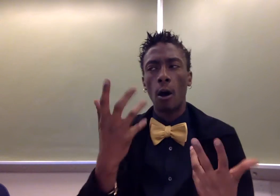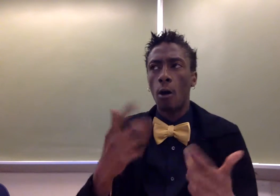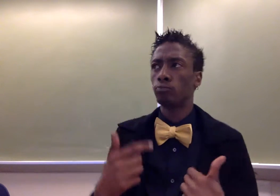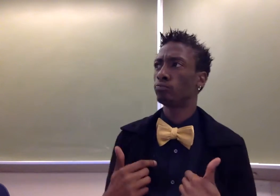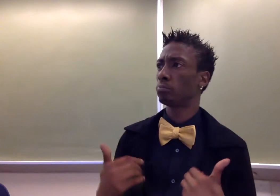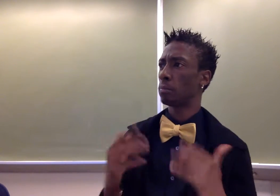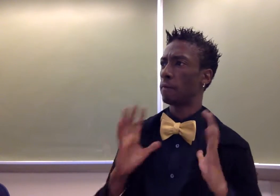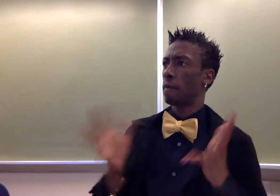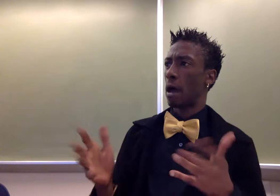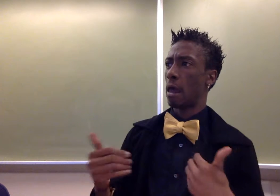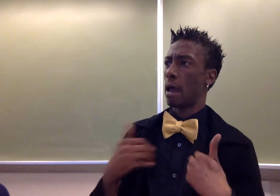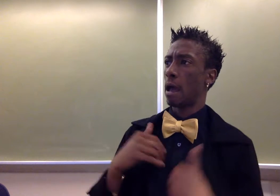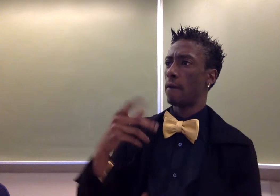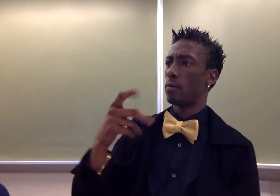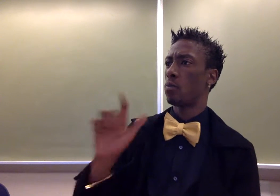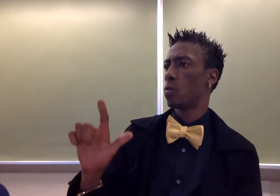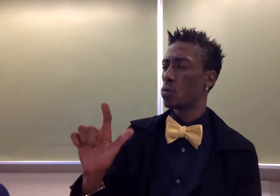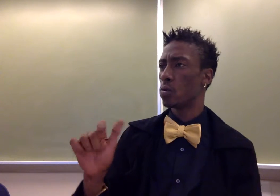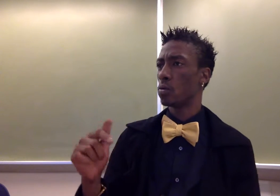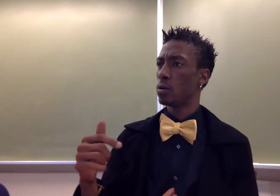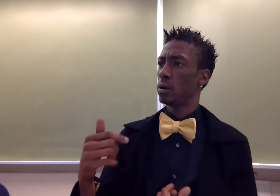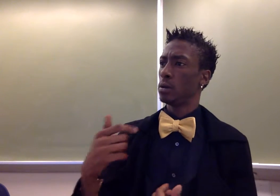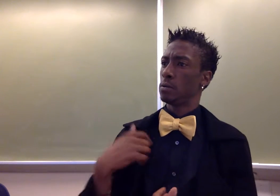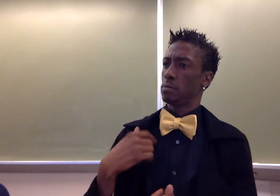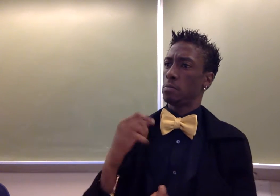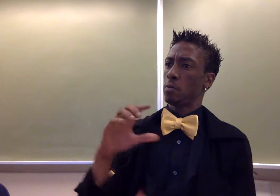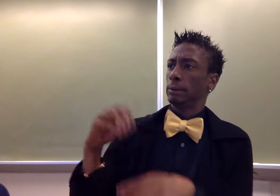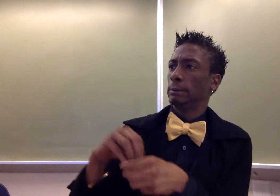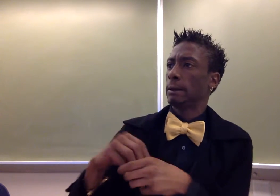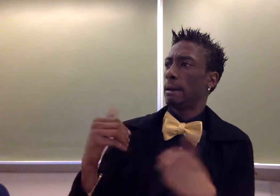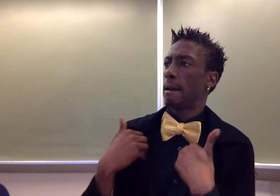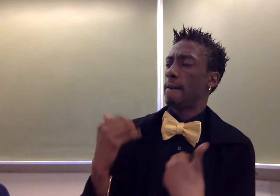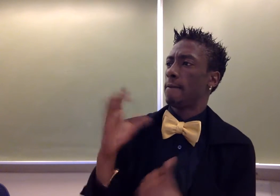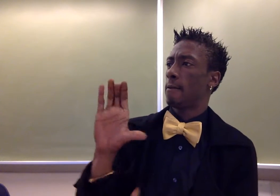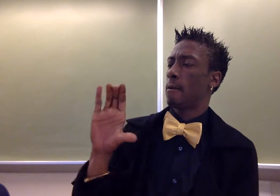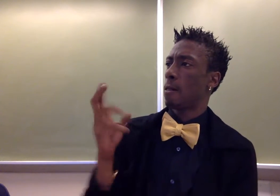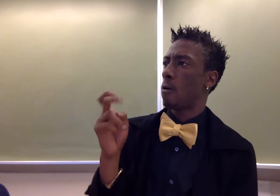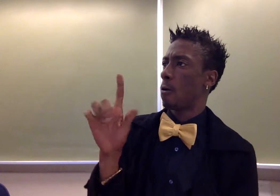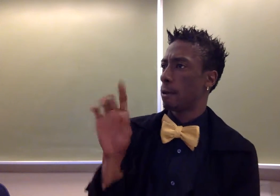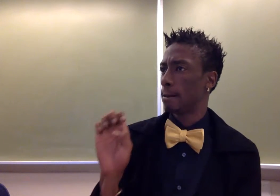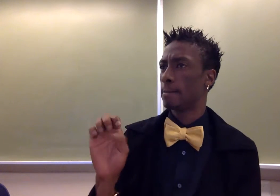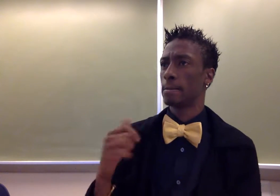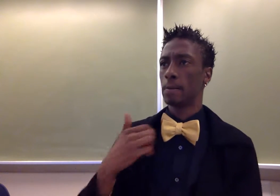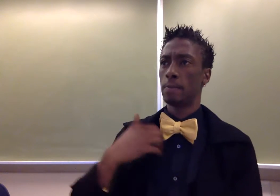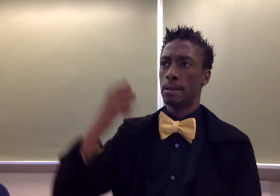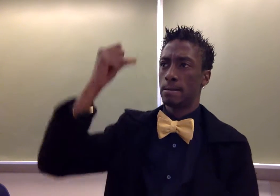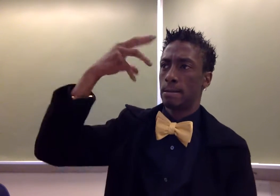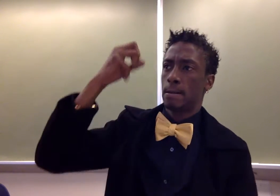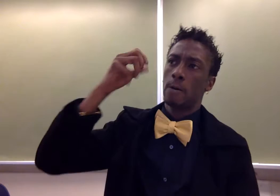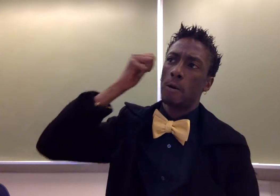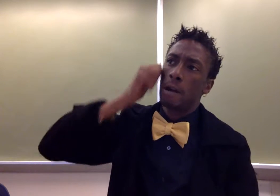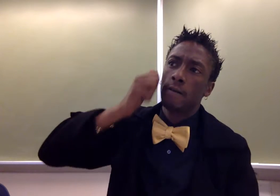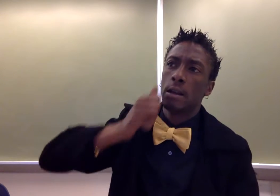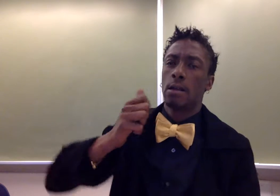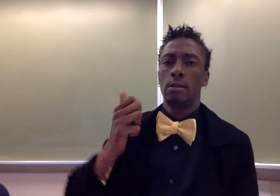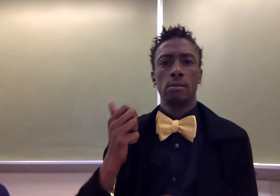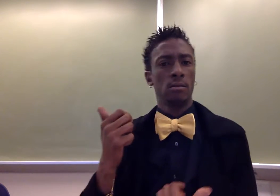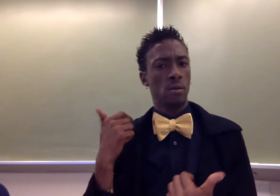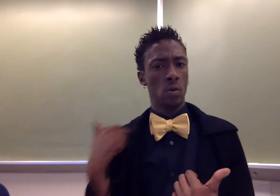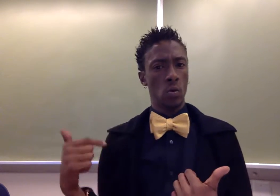with that? I mean, we're here in the United States, and we have excellent water. And of course, the government wouldn't